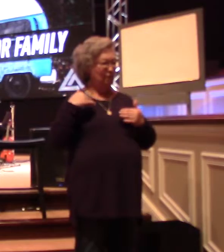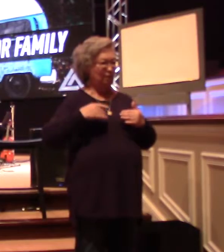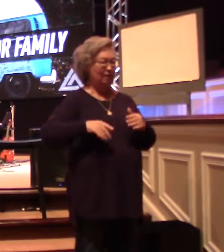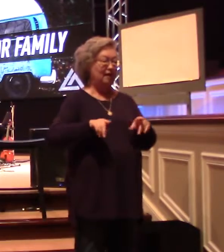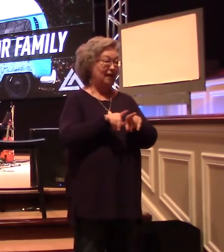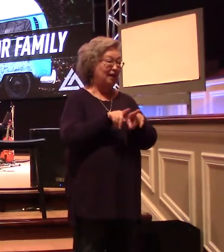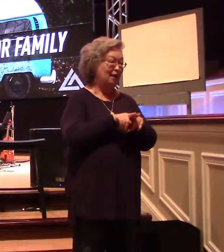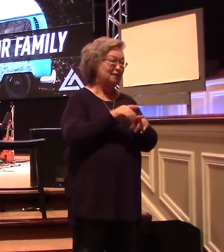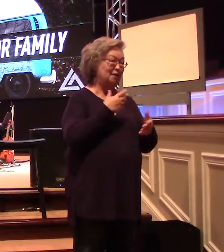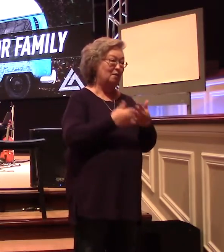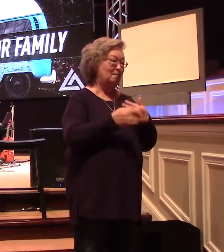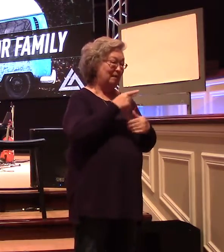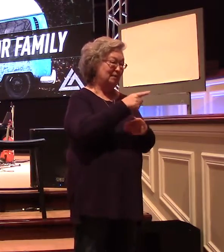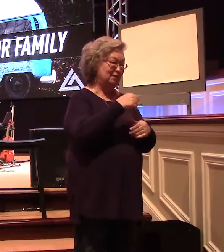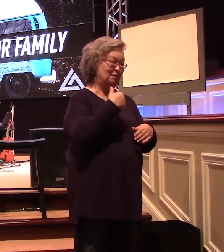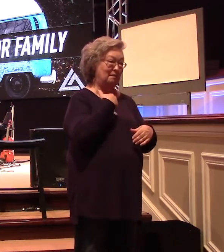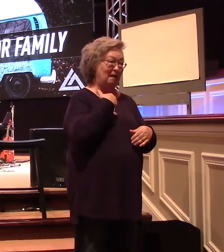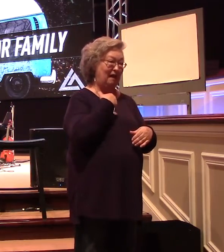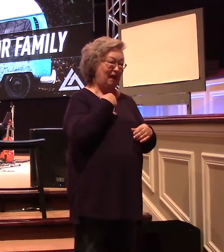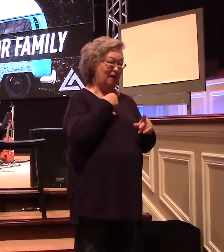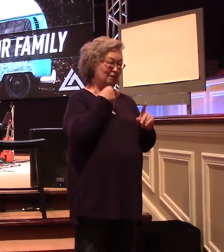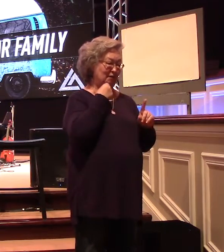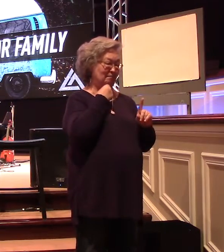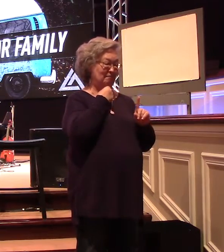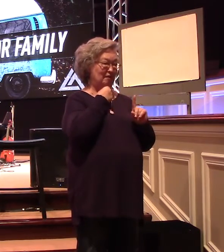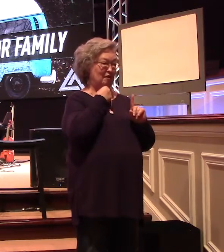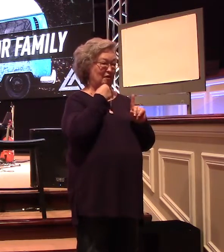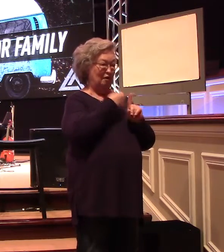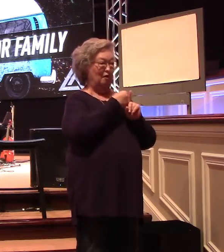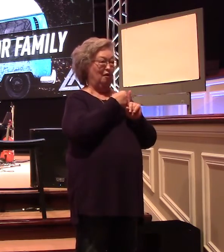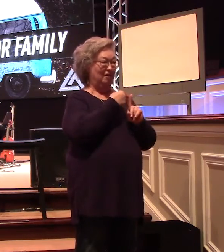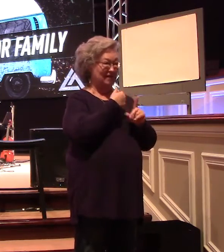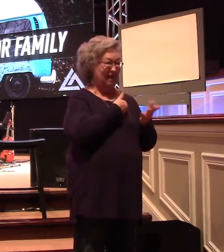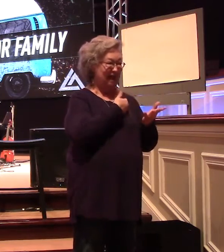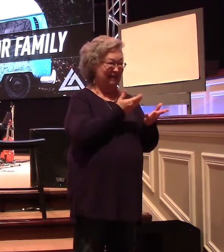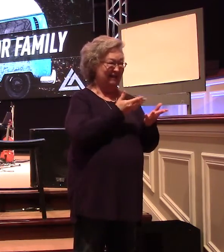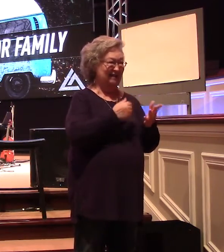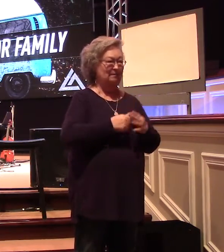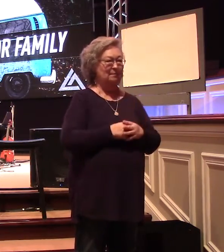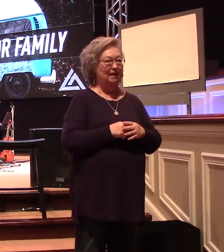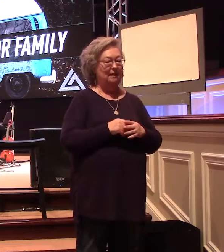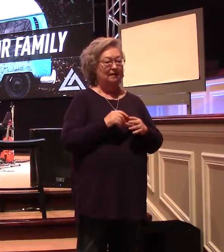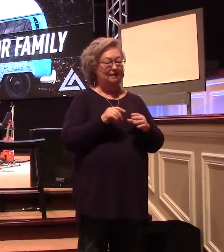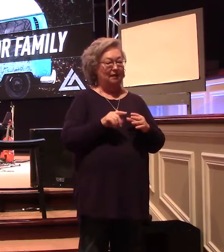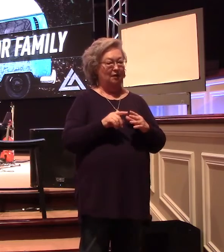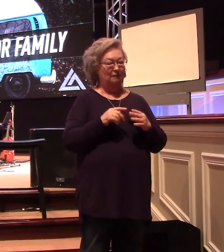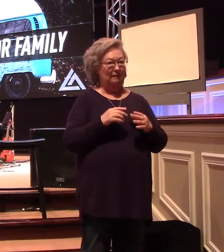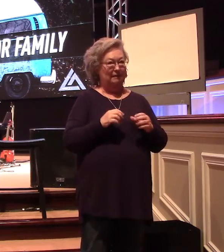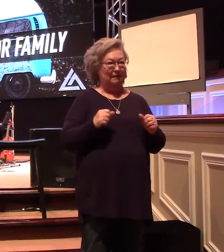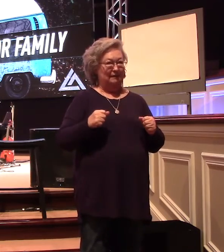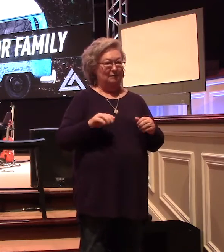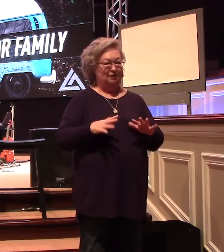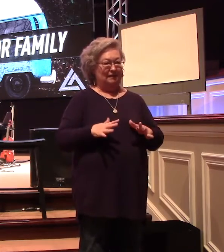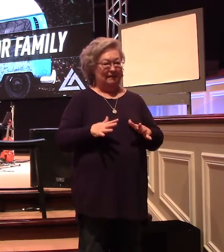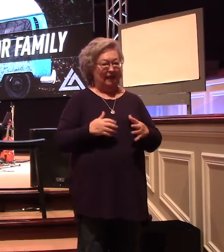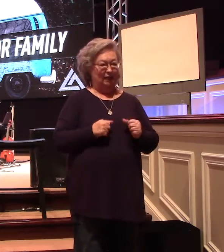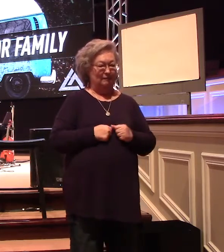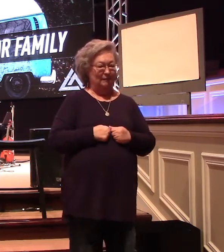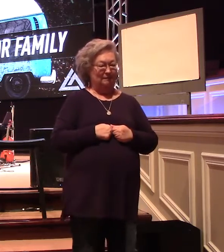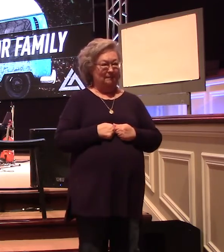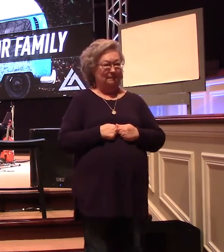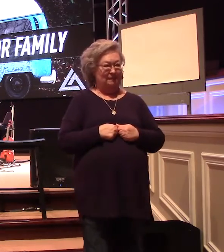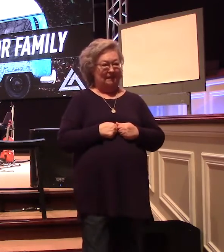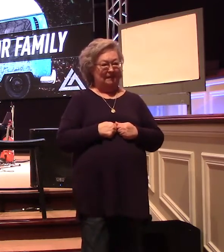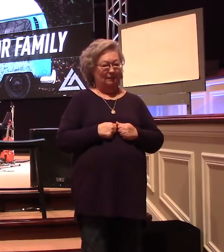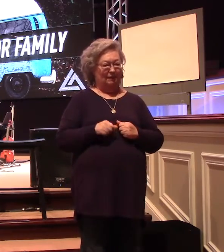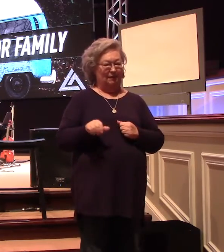asked her. We were going to bed and had our little requisite goodnight kiss. Scared to death, I reached over my left hand and I asked, do you